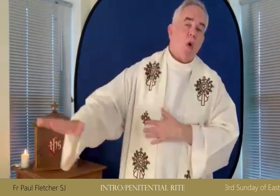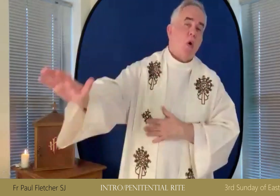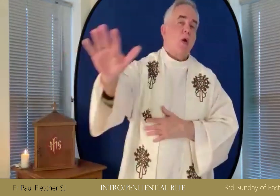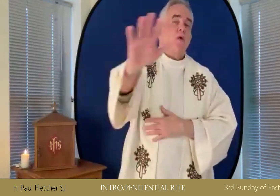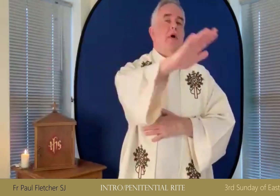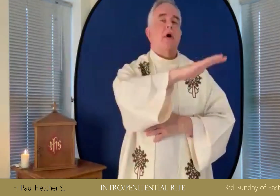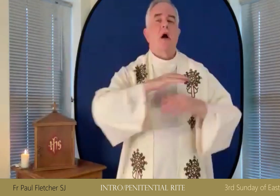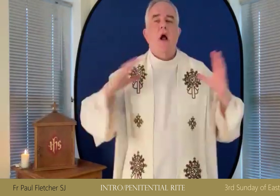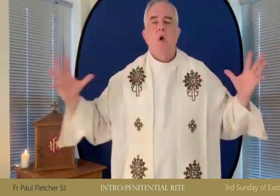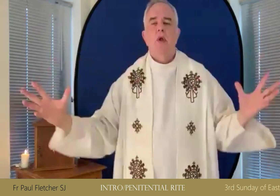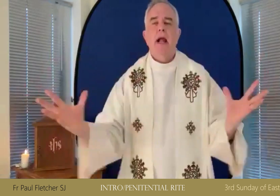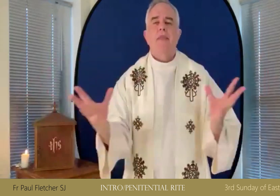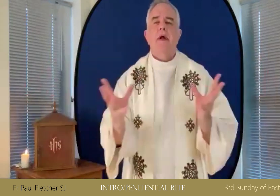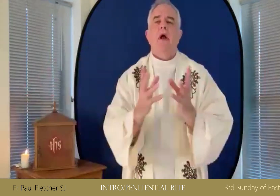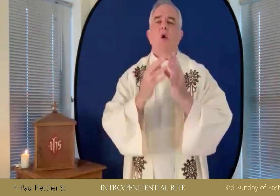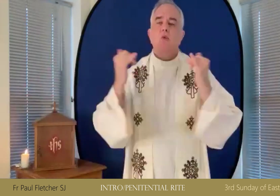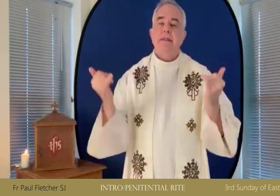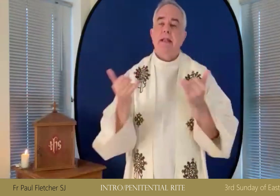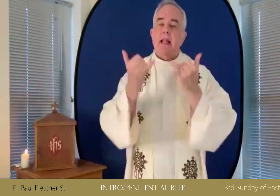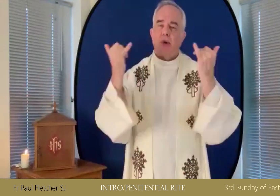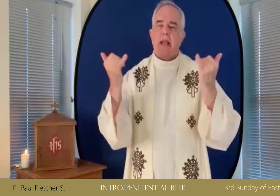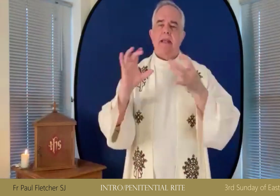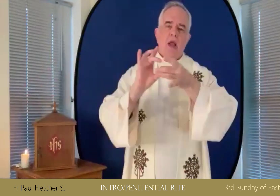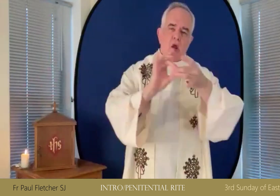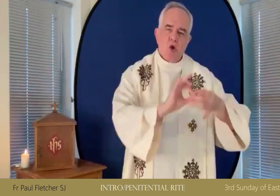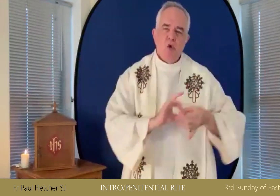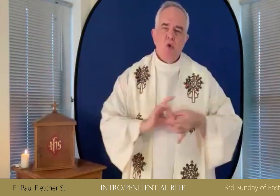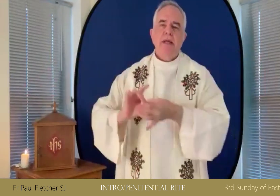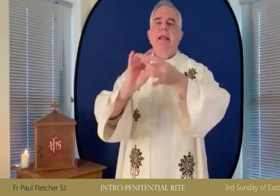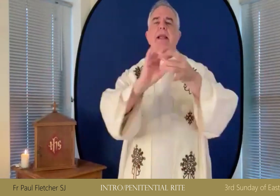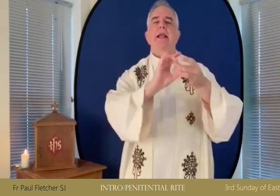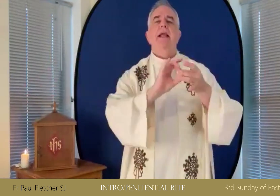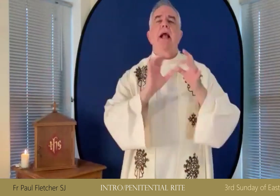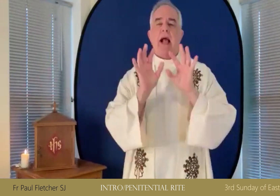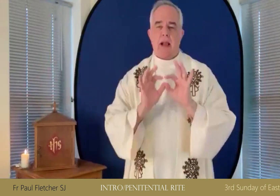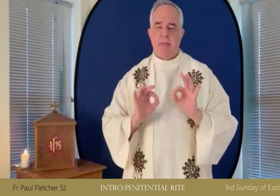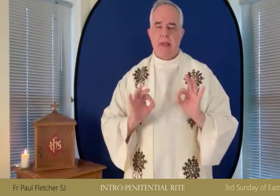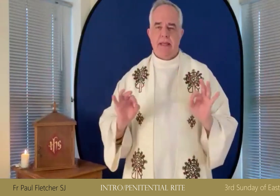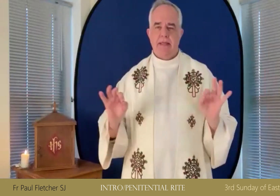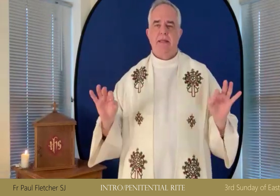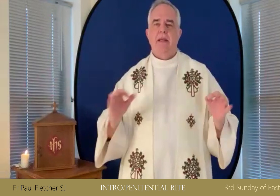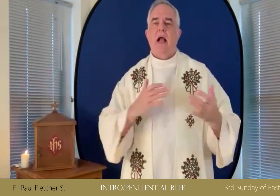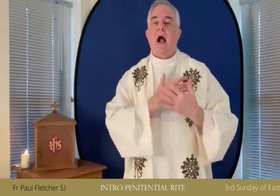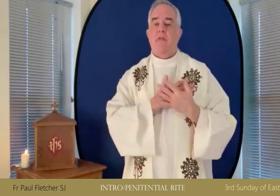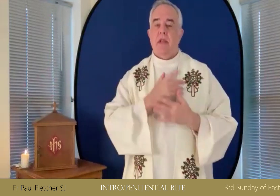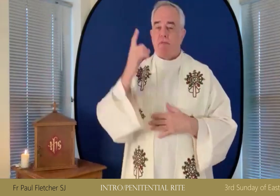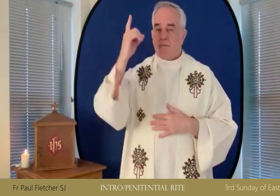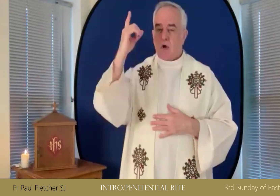all over, together to celebrate unity and peace and the love of